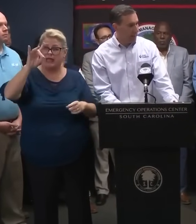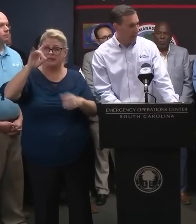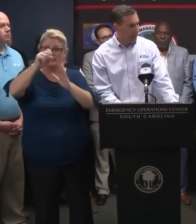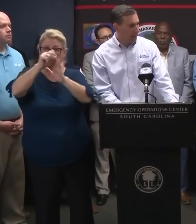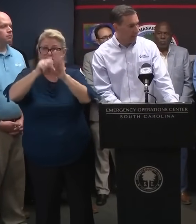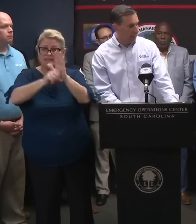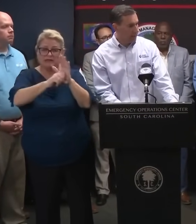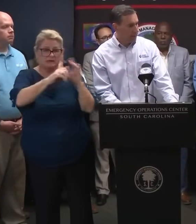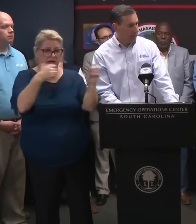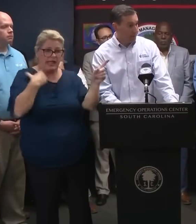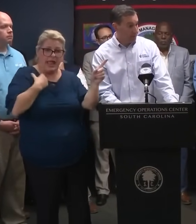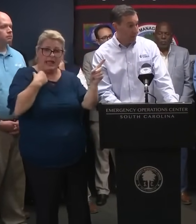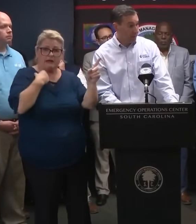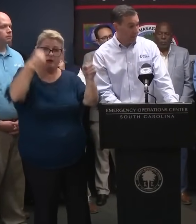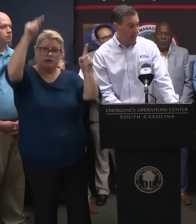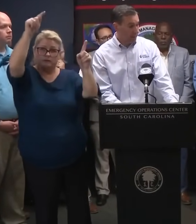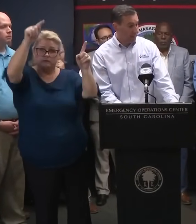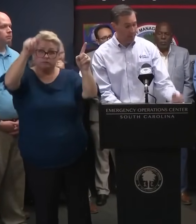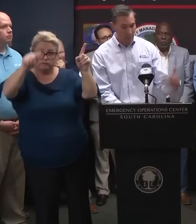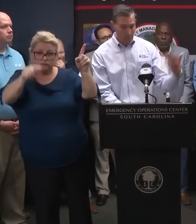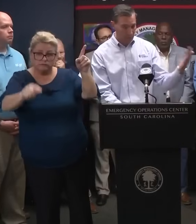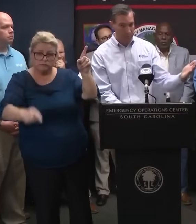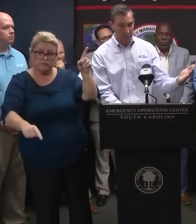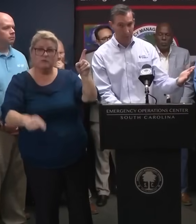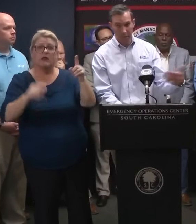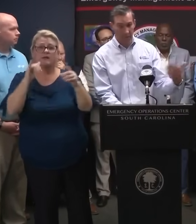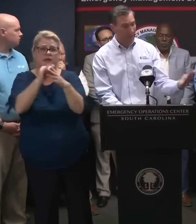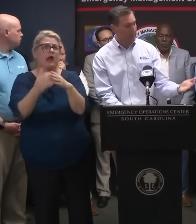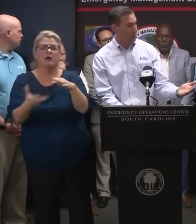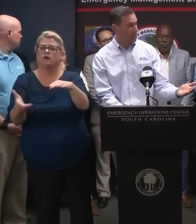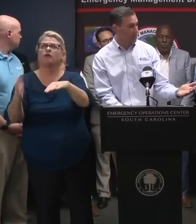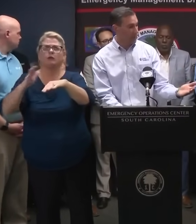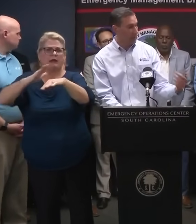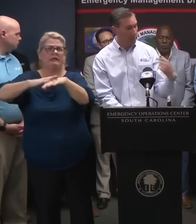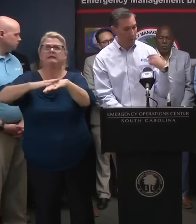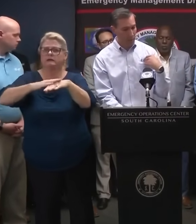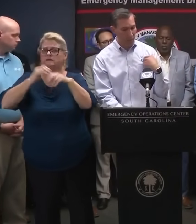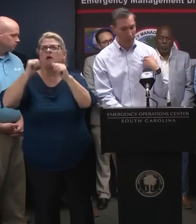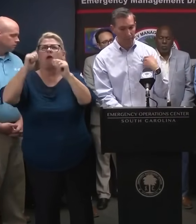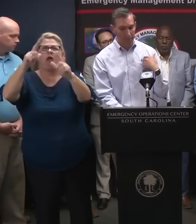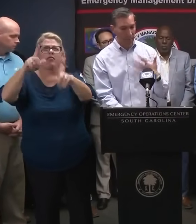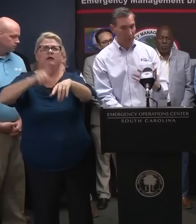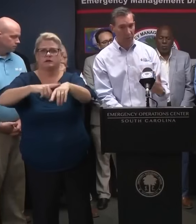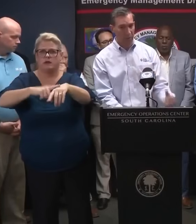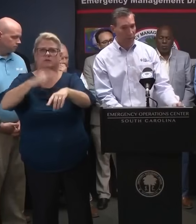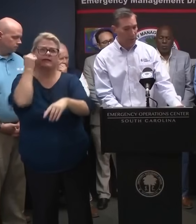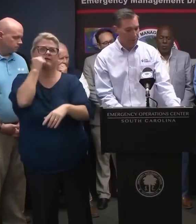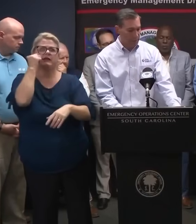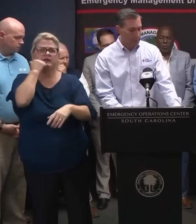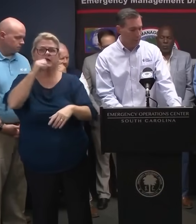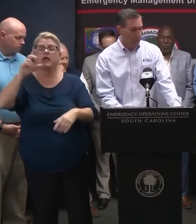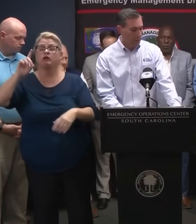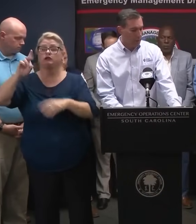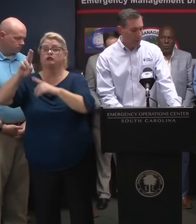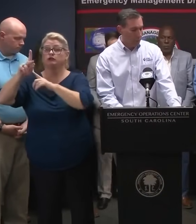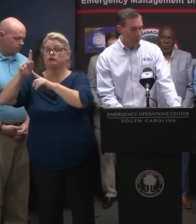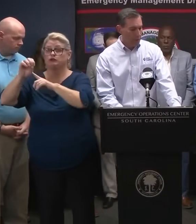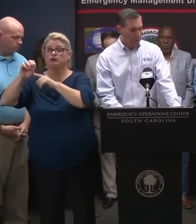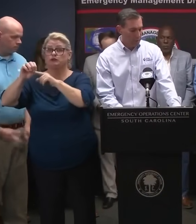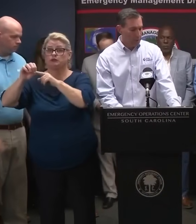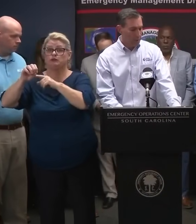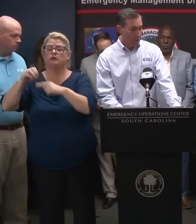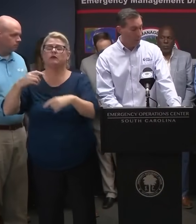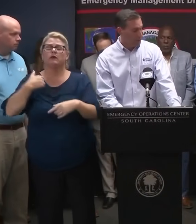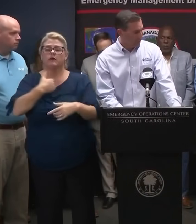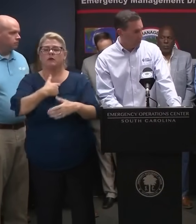the way to Canada. We had crews coming in. That number increases literally as we speak. For the Duke Energy system, we